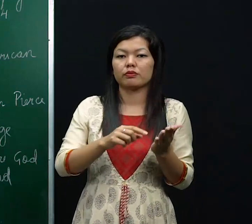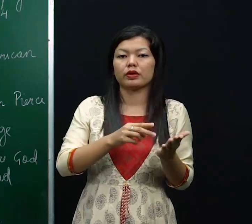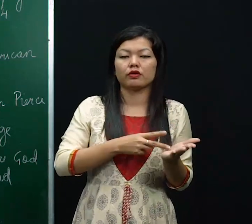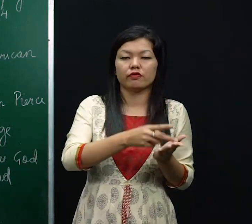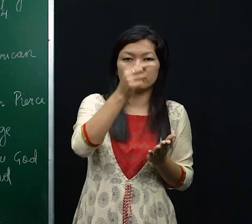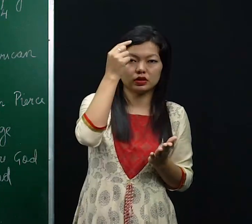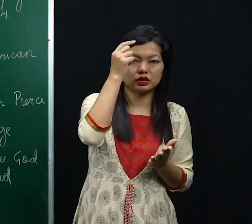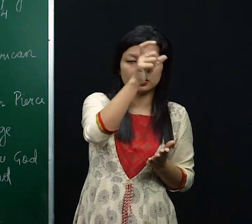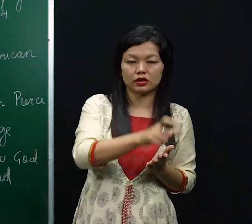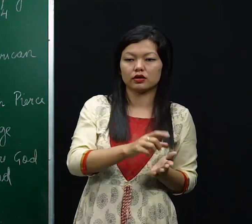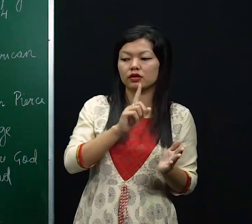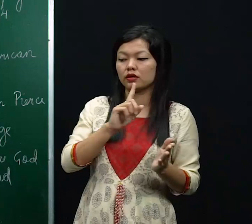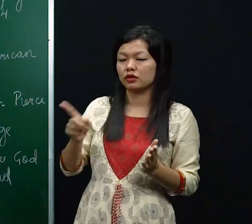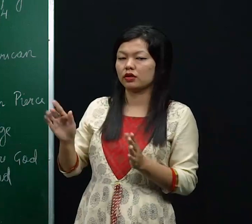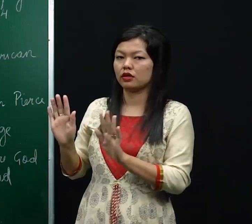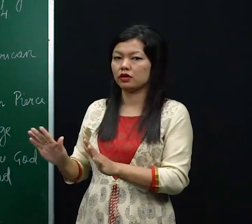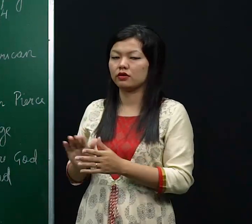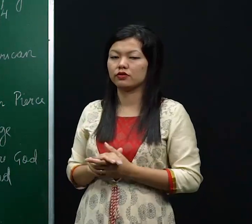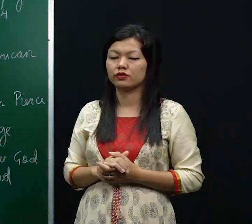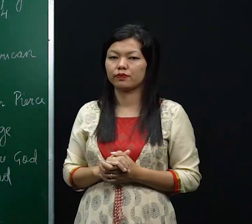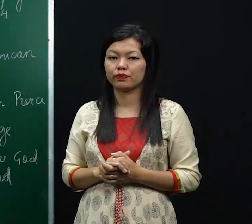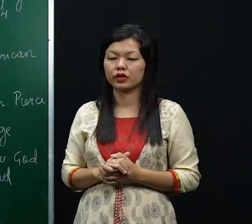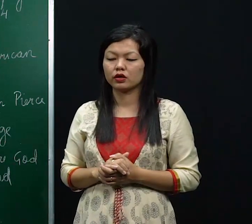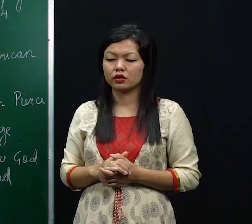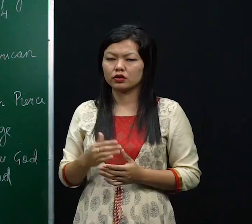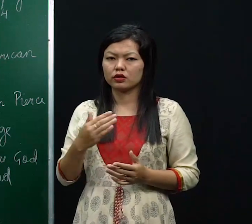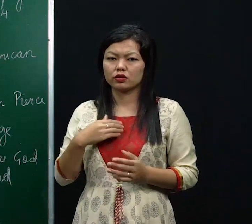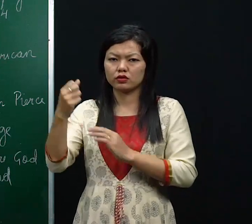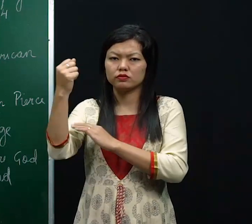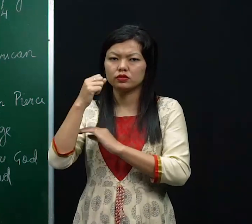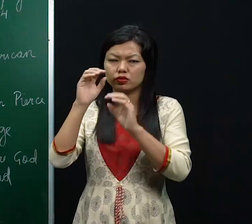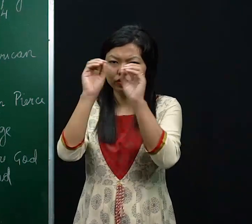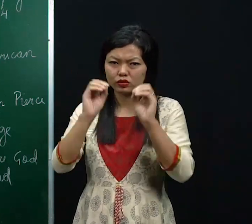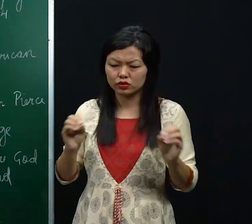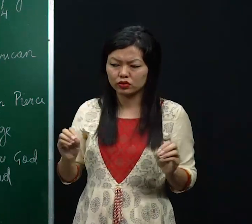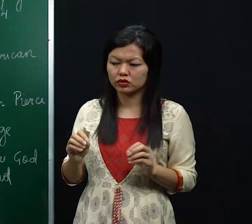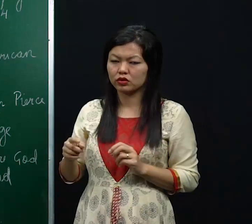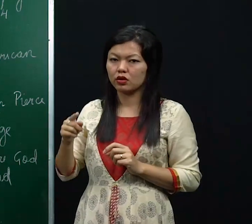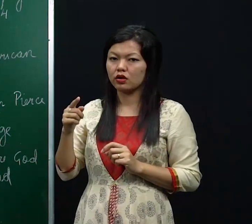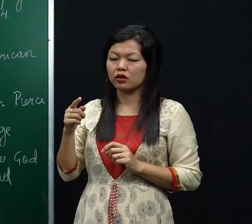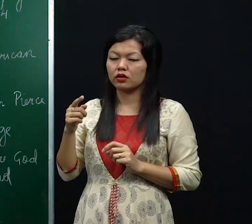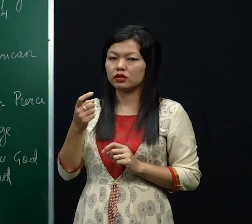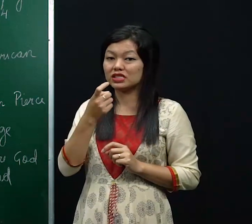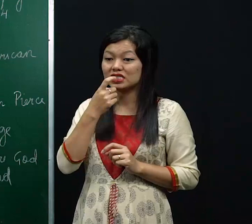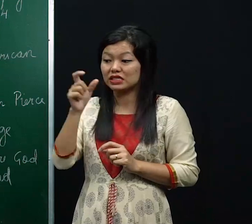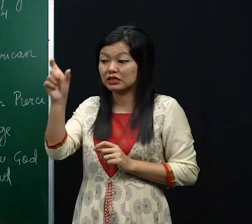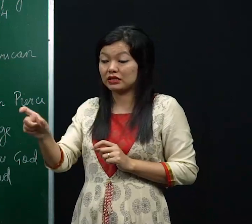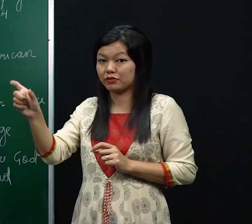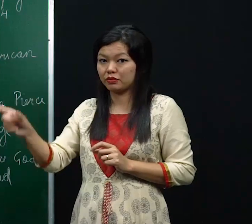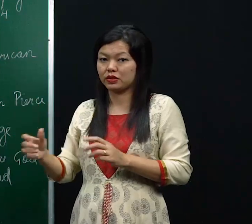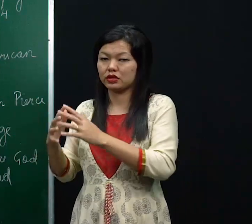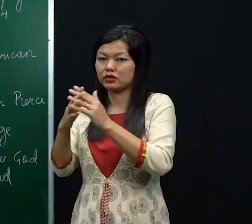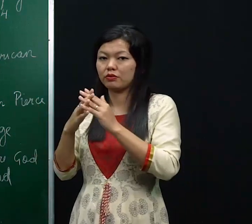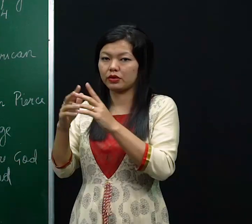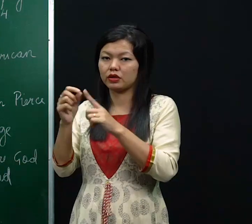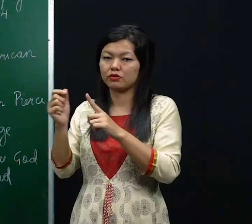is the reason why he stated their powerlessness in front of the whites. And he said, if we agree to sell our land to